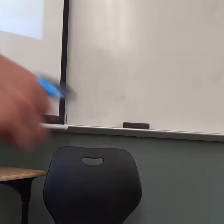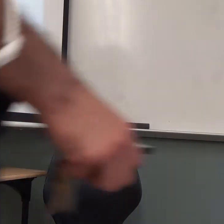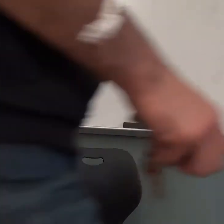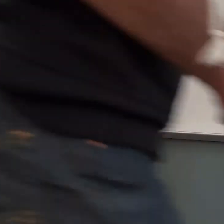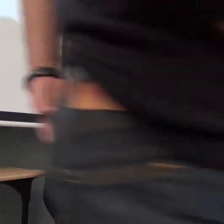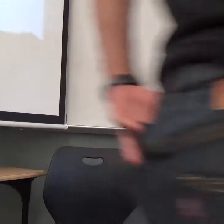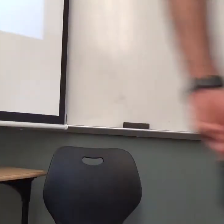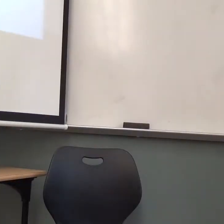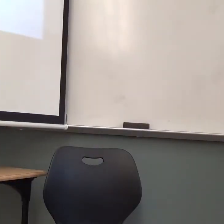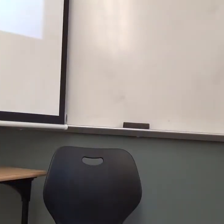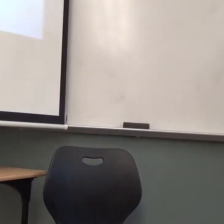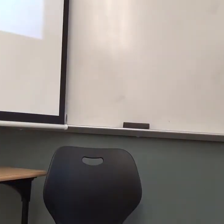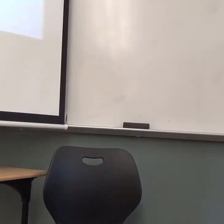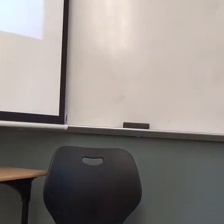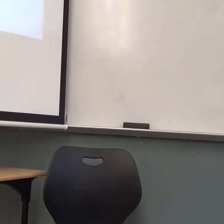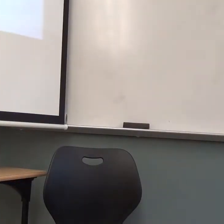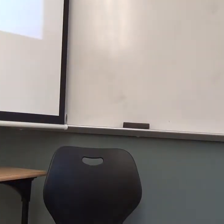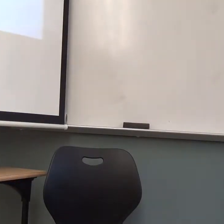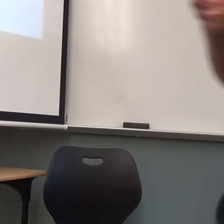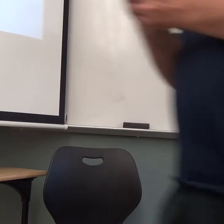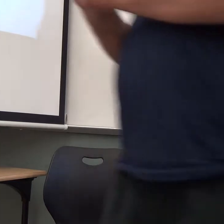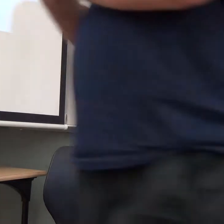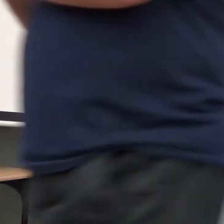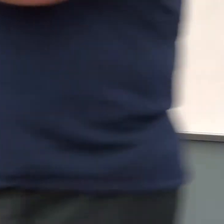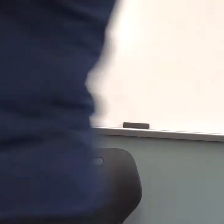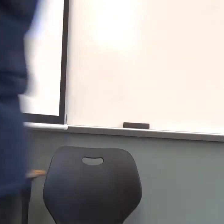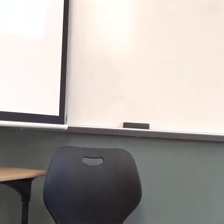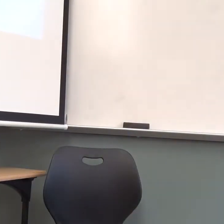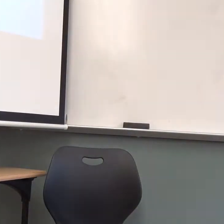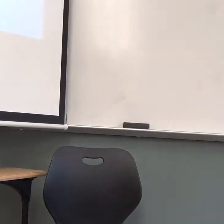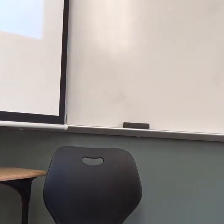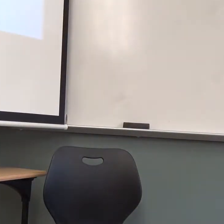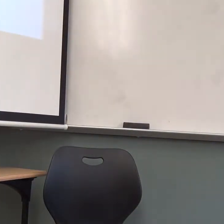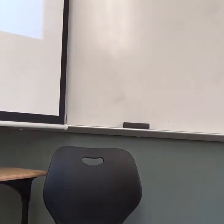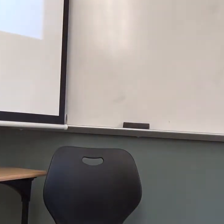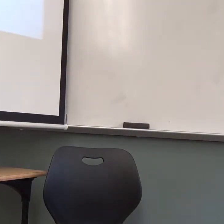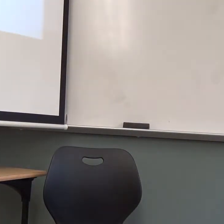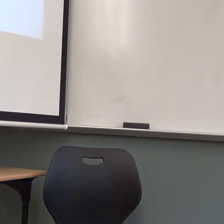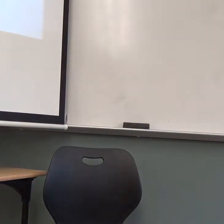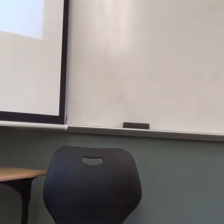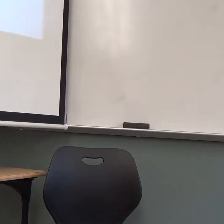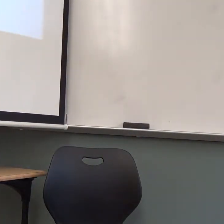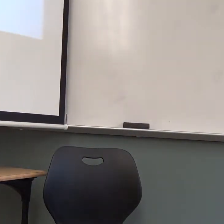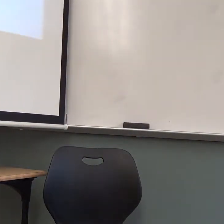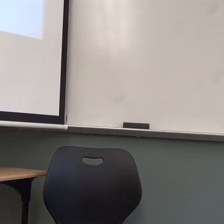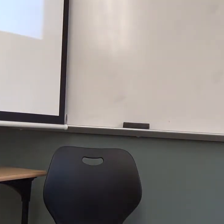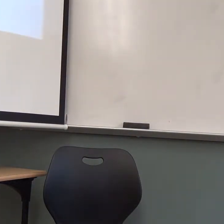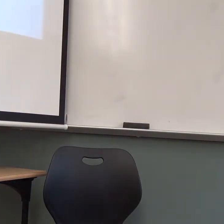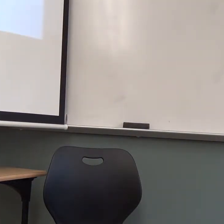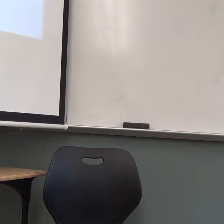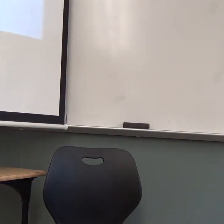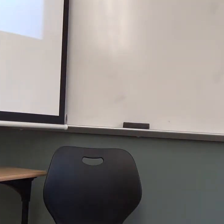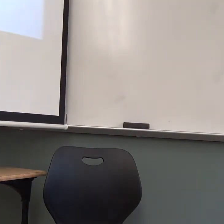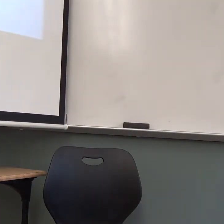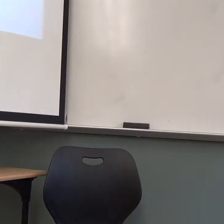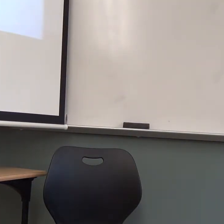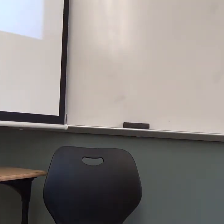Your application, your information. Washington, I told them already, I said Washington, and they're like, she's trying to talk us a little bit. They Possible just monster. how would you do